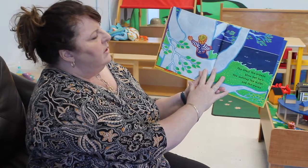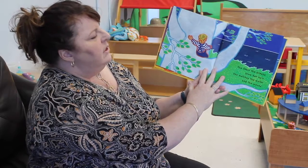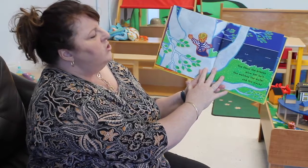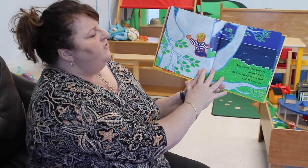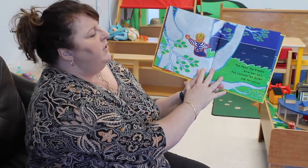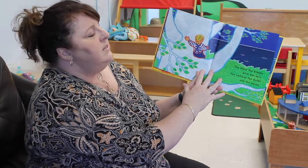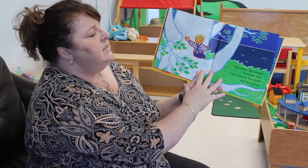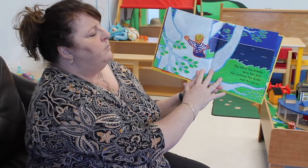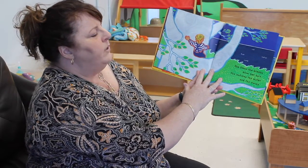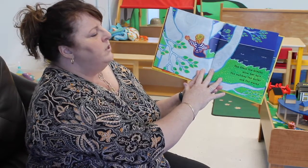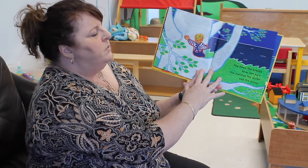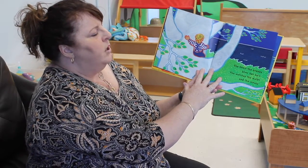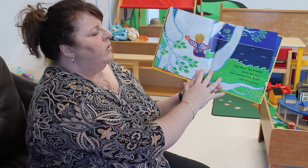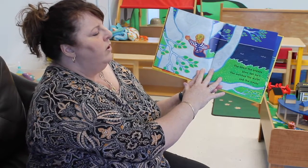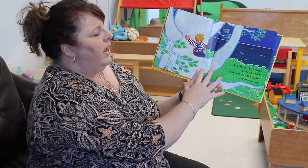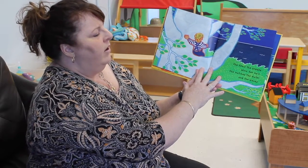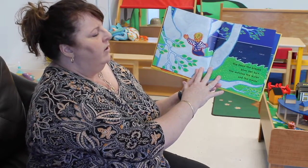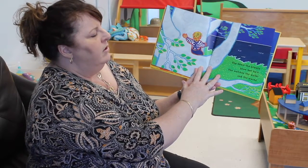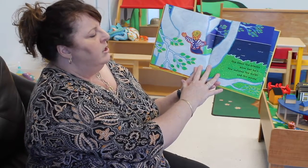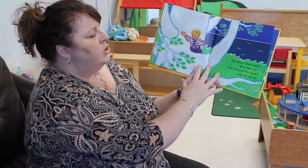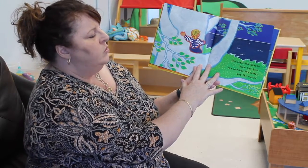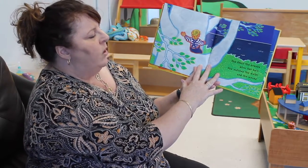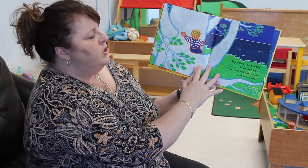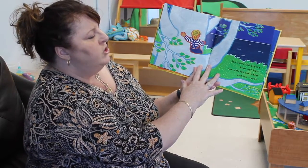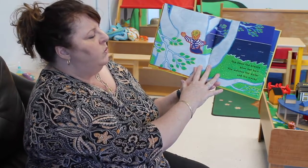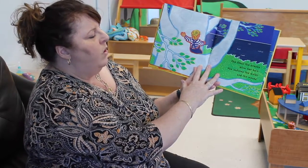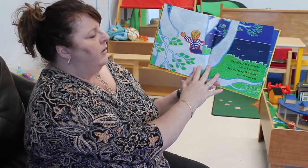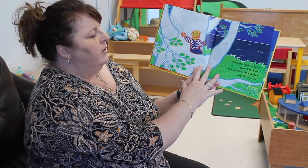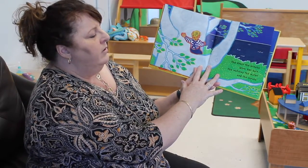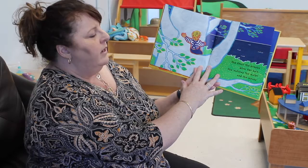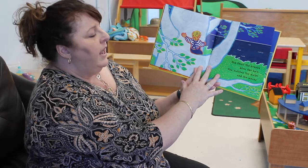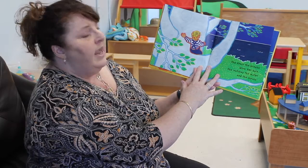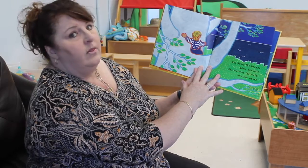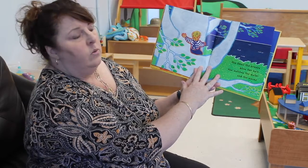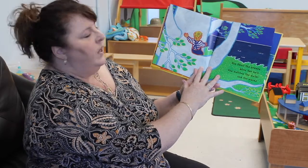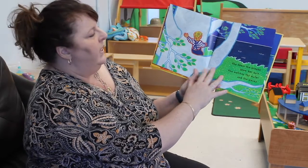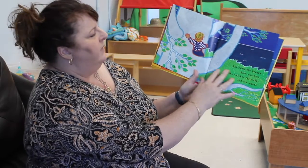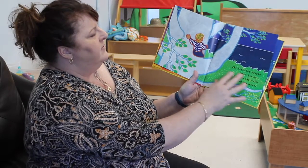She feels the breeze blow her hair. She watches the water and the waves.